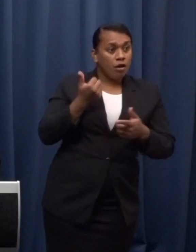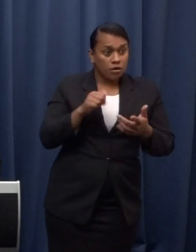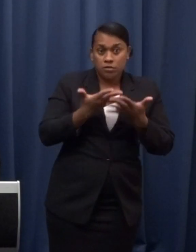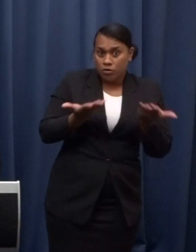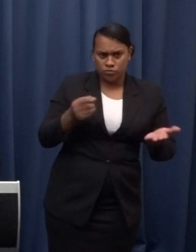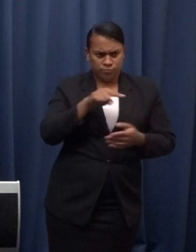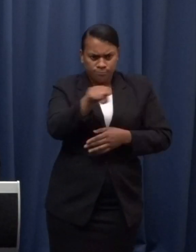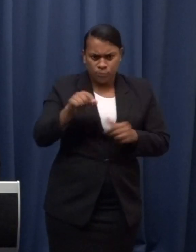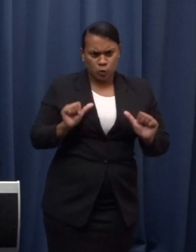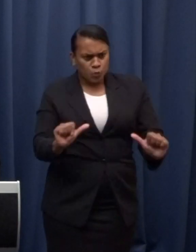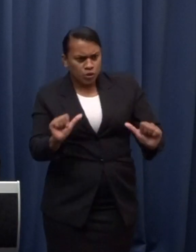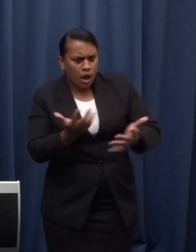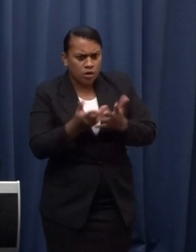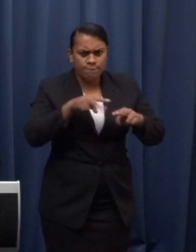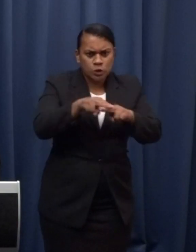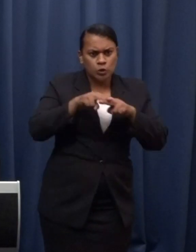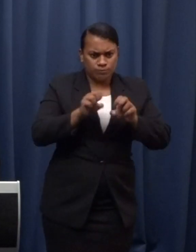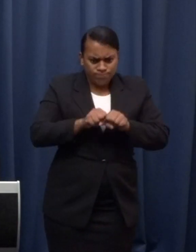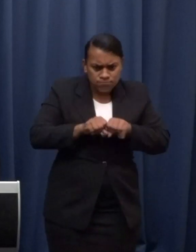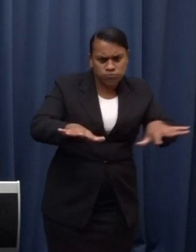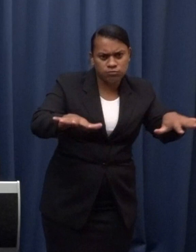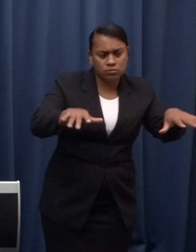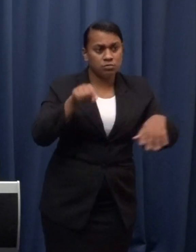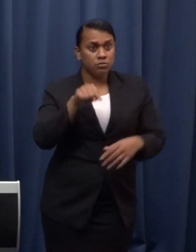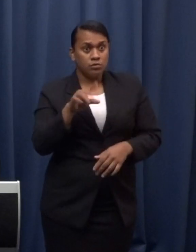in Fiji. From midnight tonight,